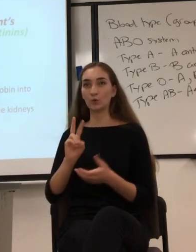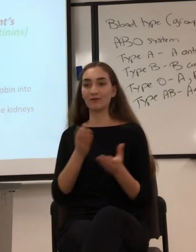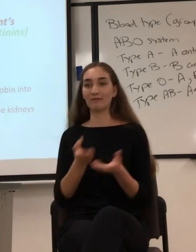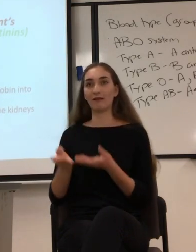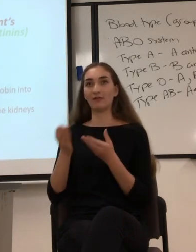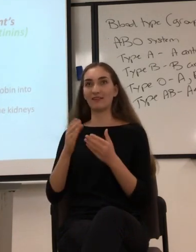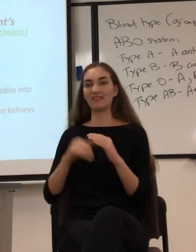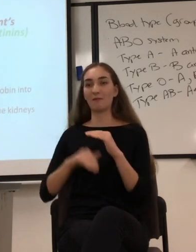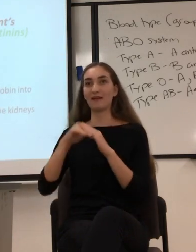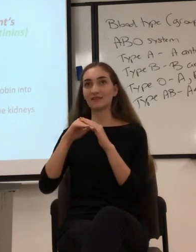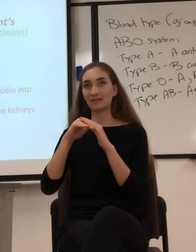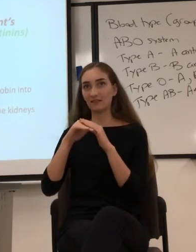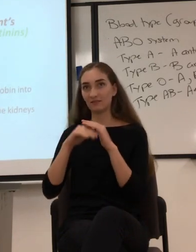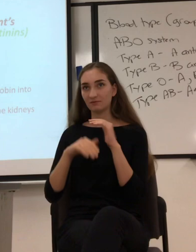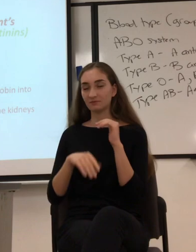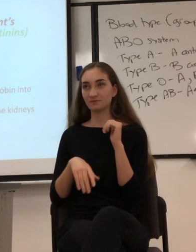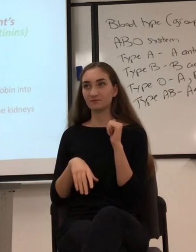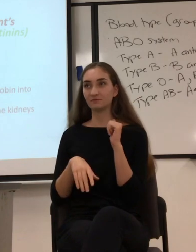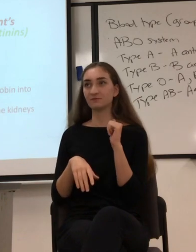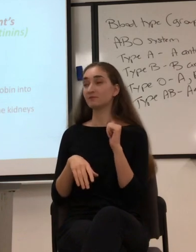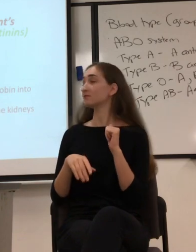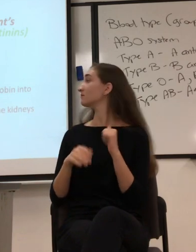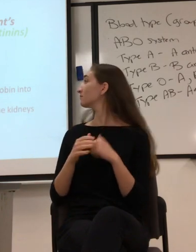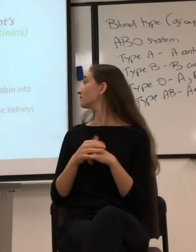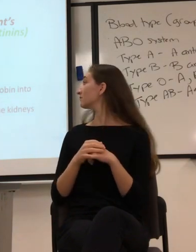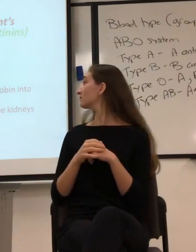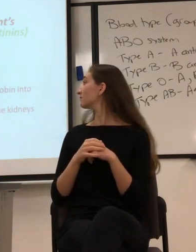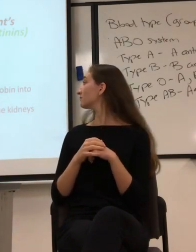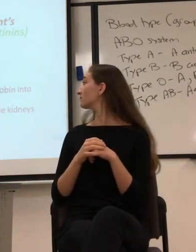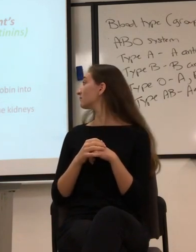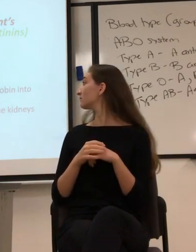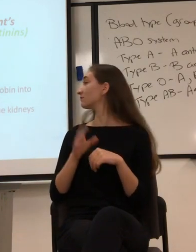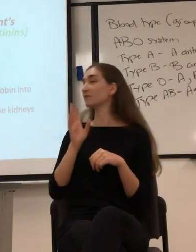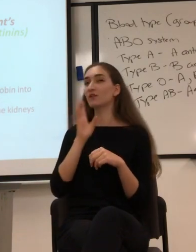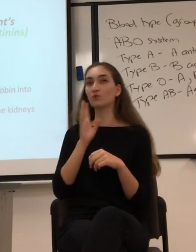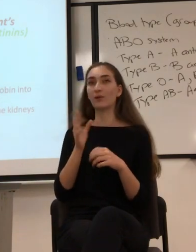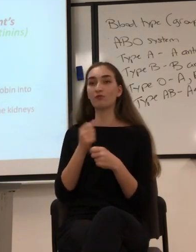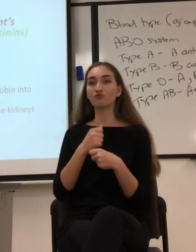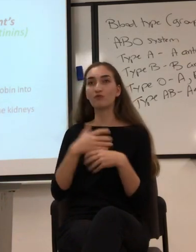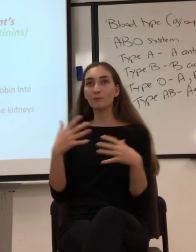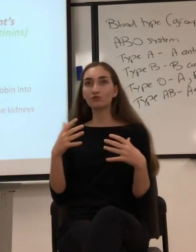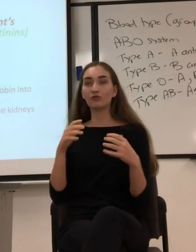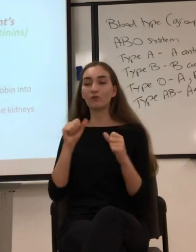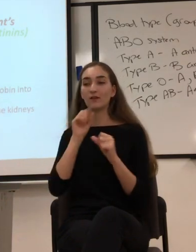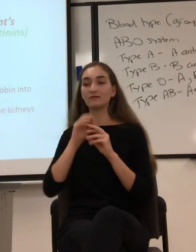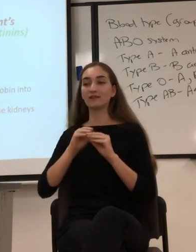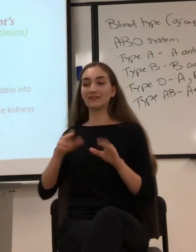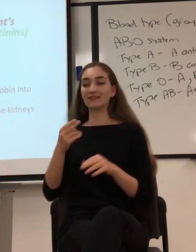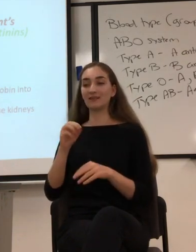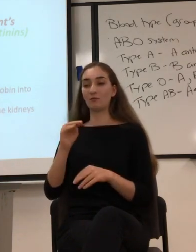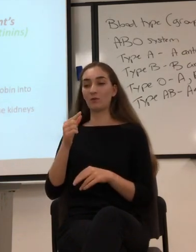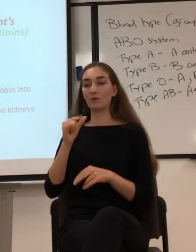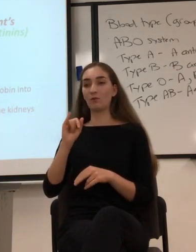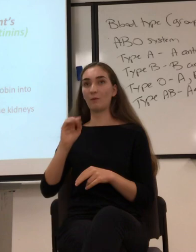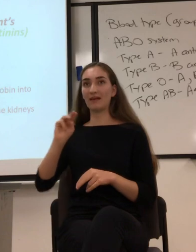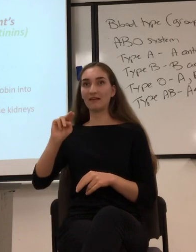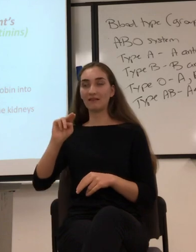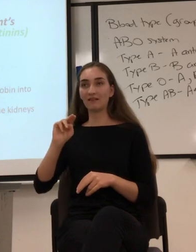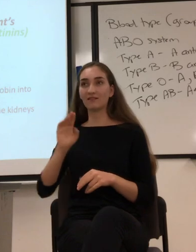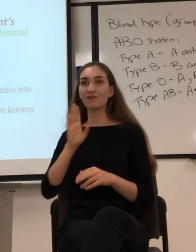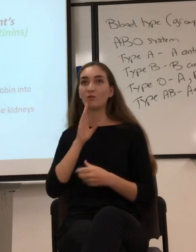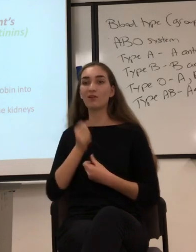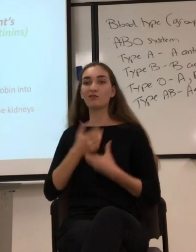impede flow, they rupture, they release the hemoglobin, which can clog your kidneys and lead to kidney failure. There's all kinds of